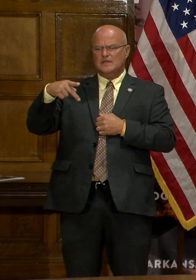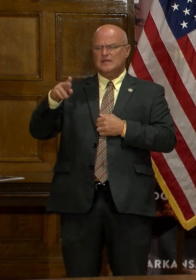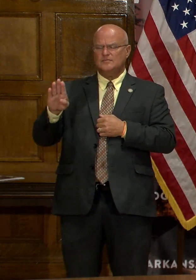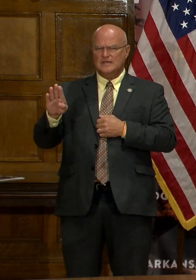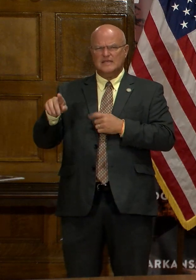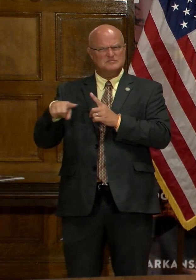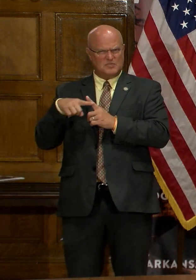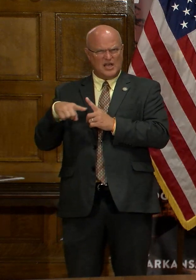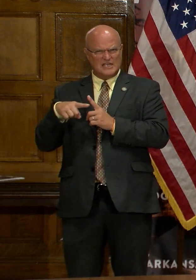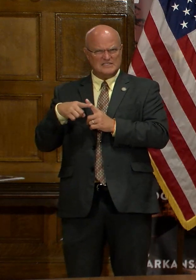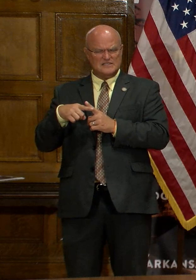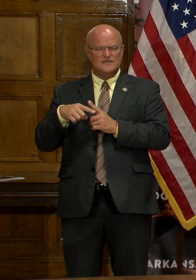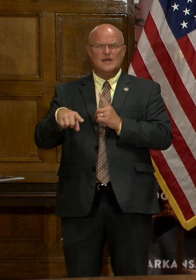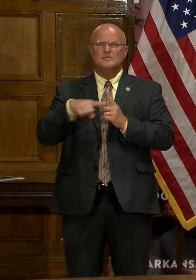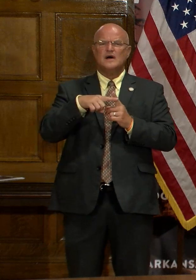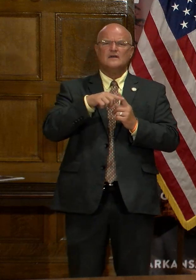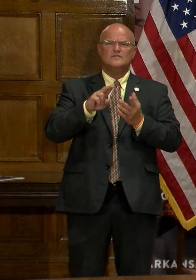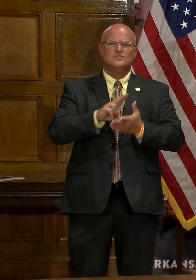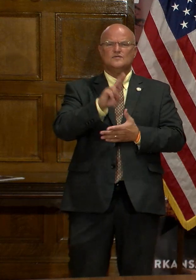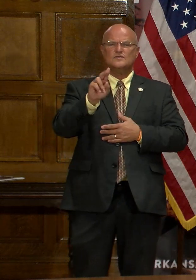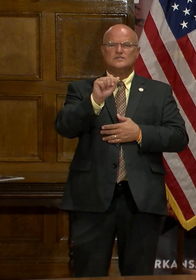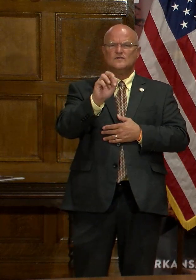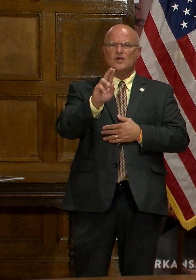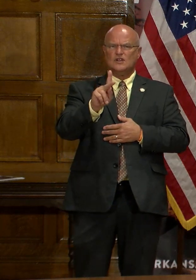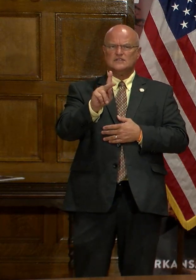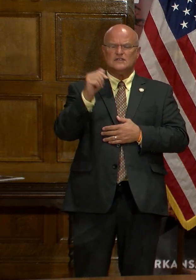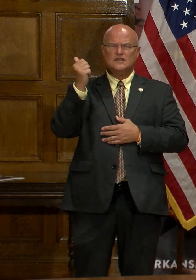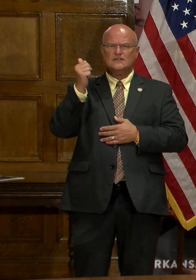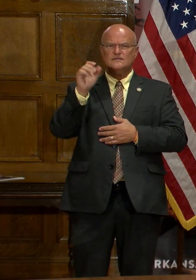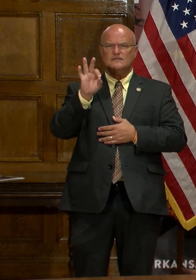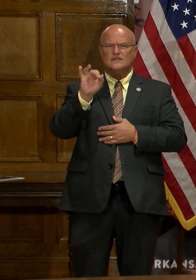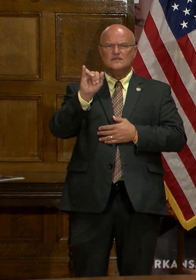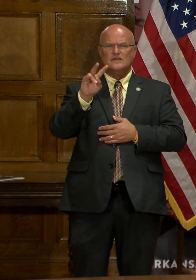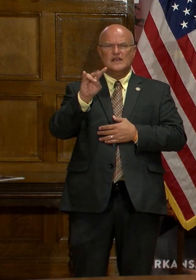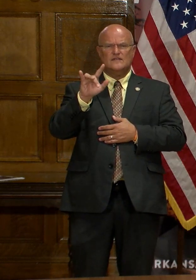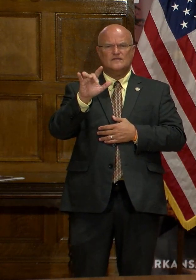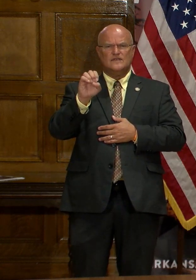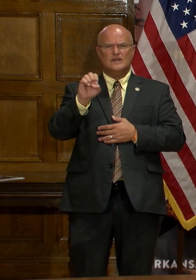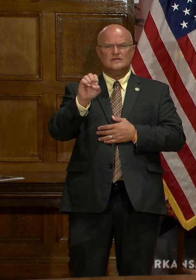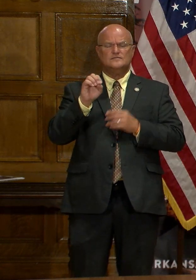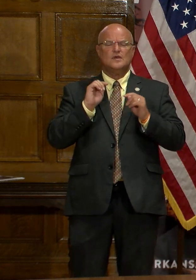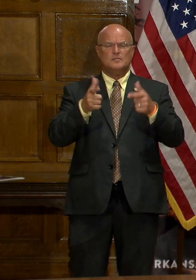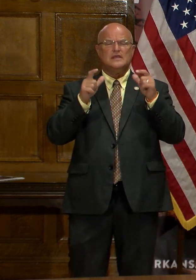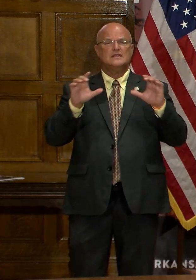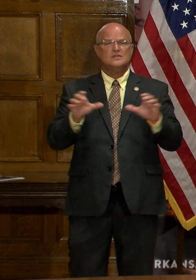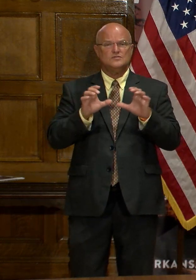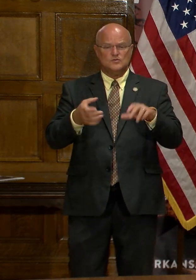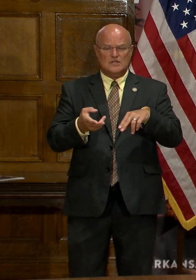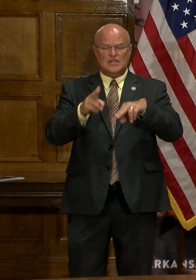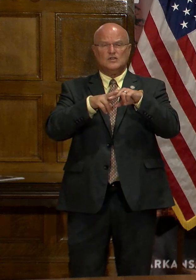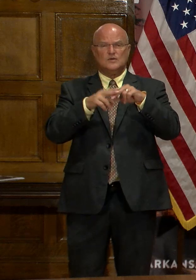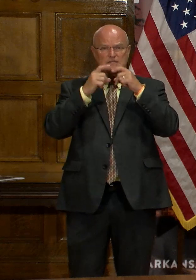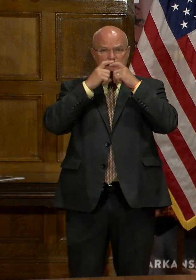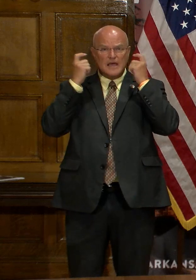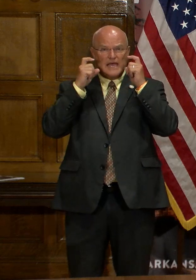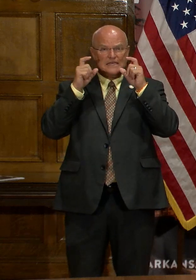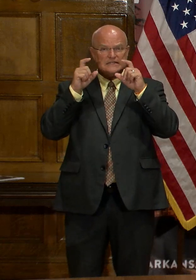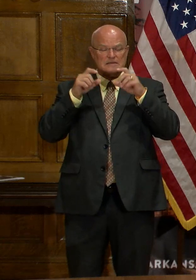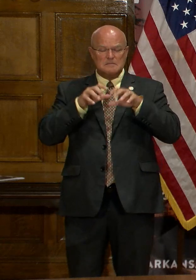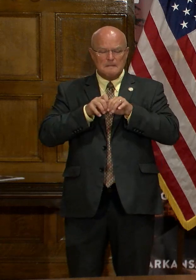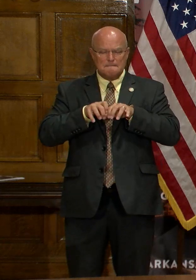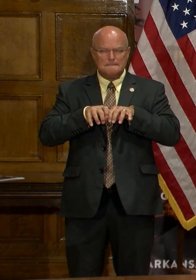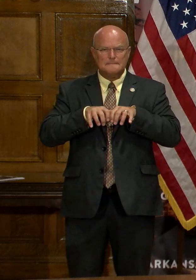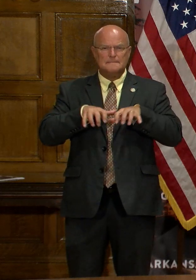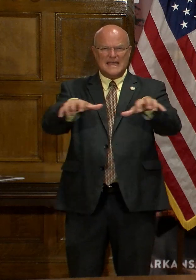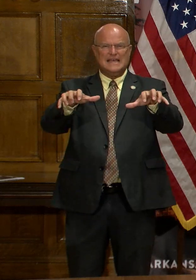some positives there at the University of Arkansas at Fayetteville, and we're immediately doing increased mass testing.